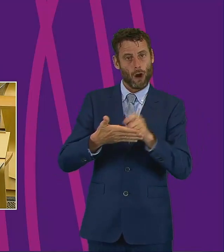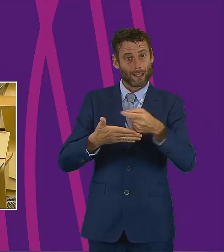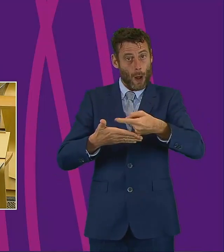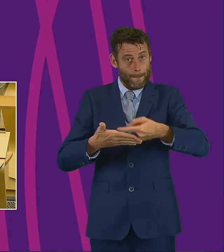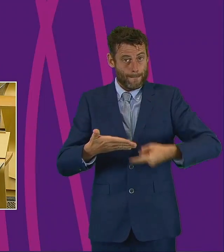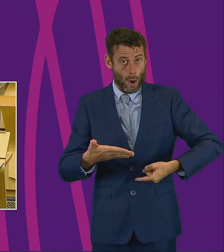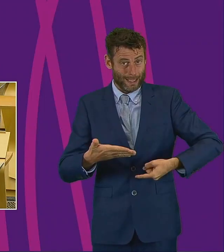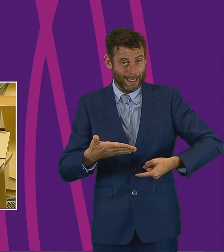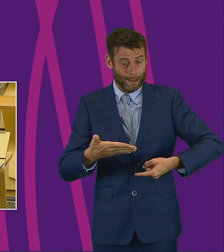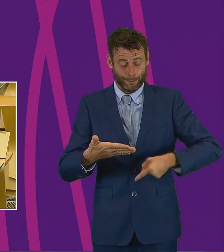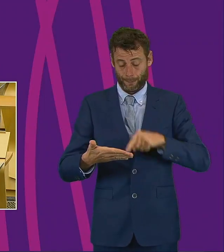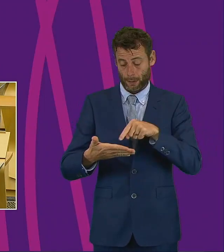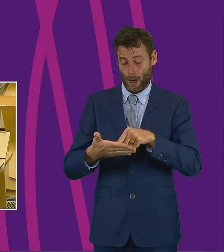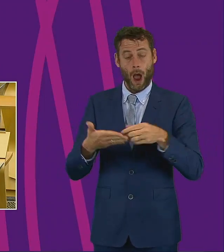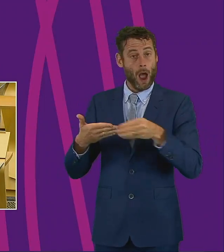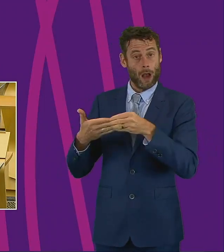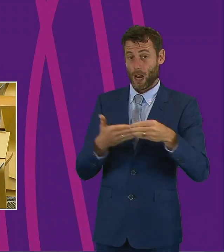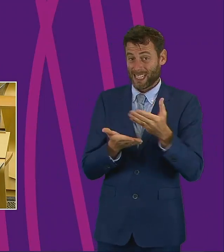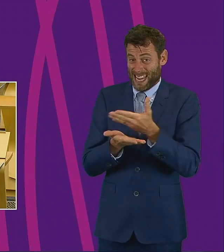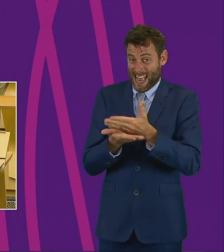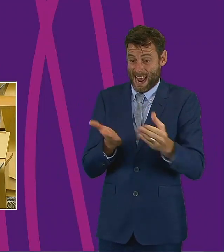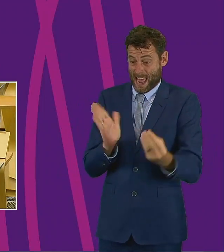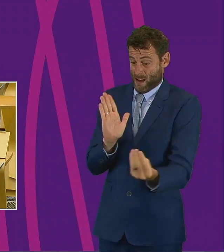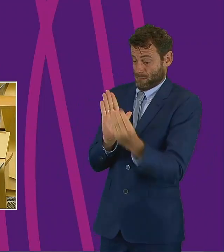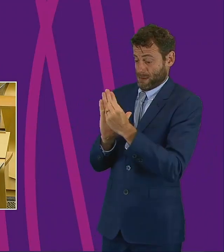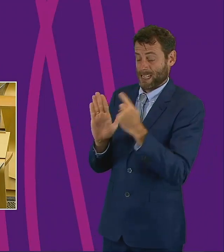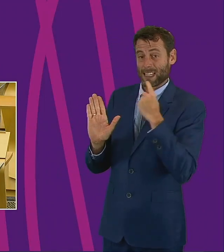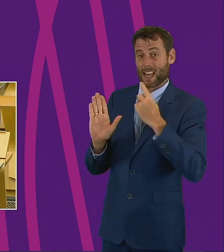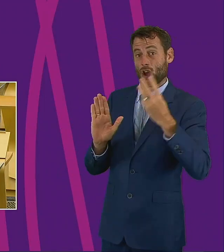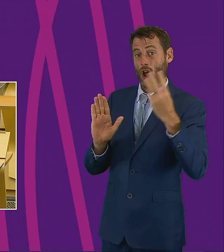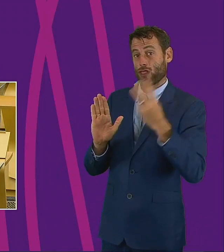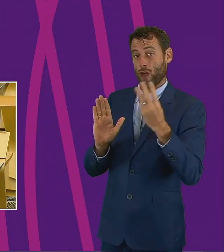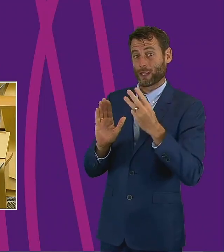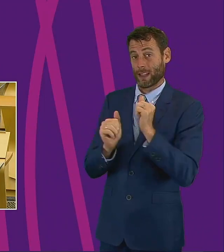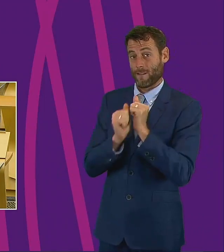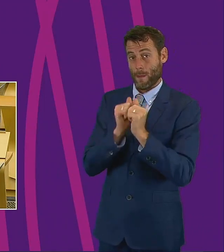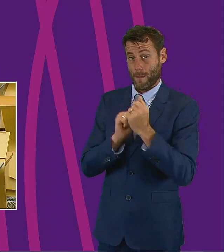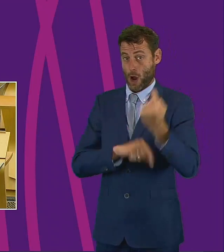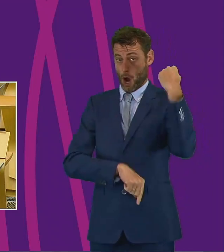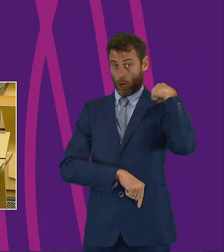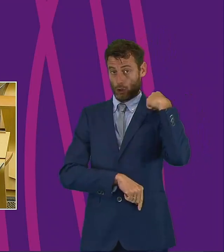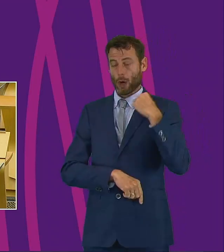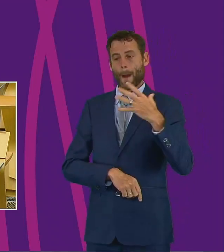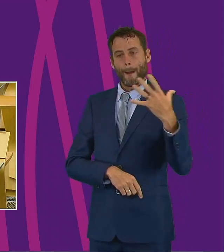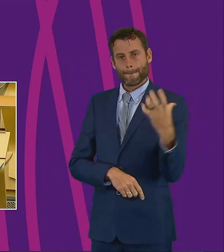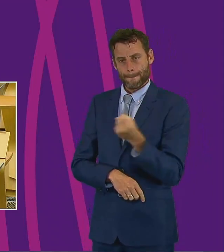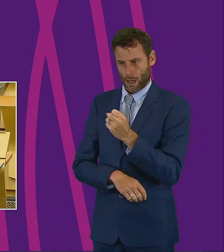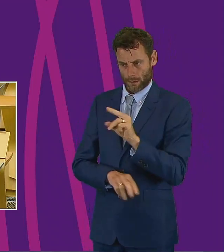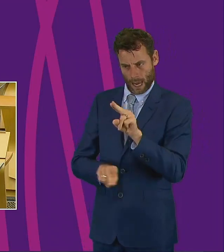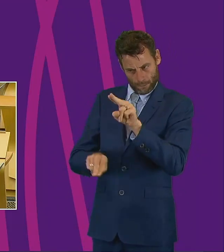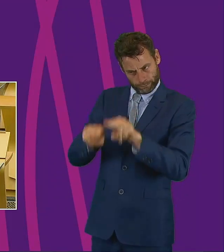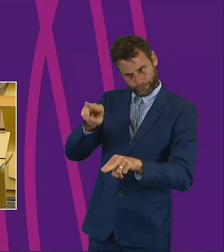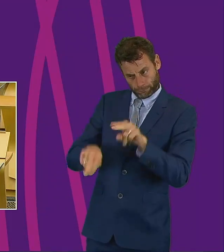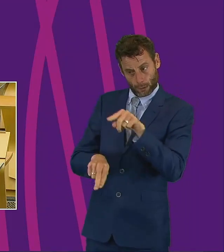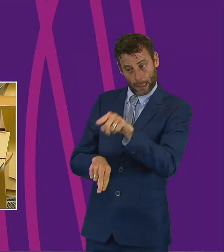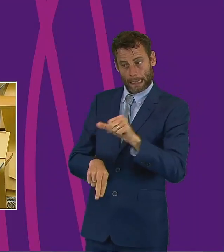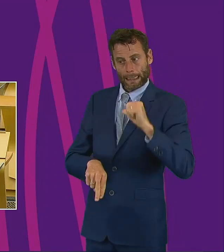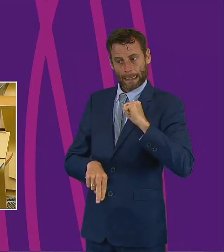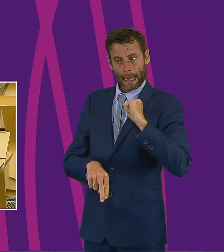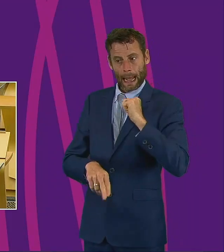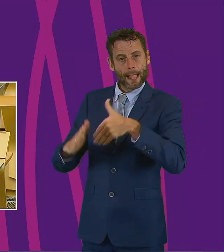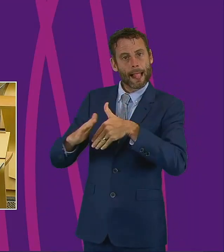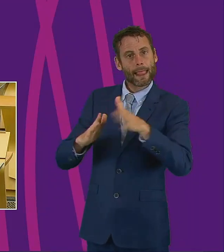clear from the 13th of March about the need to clinically assess patients being discharged from hospital